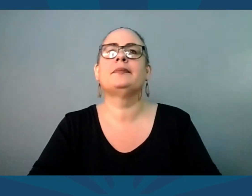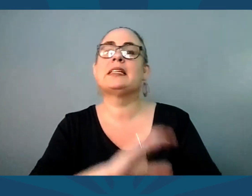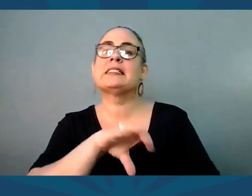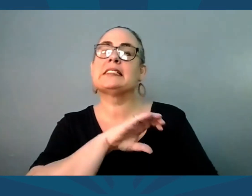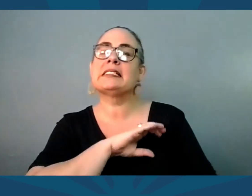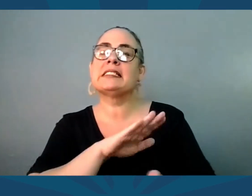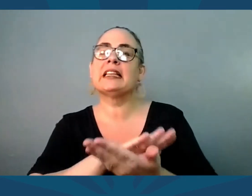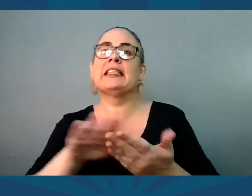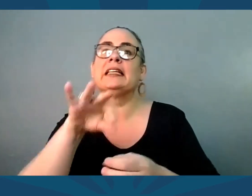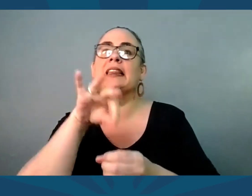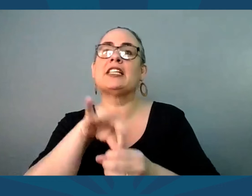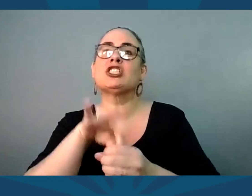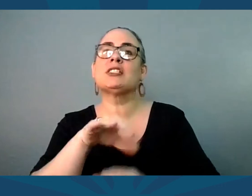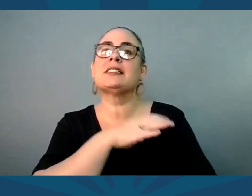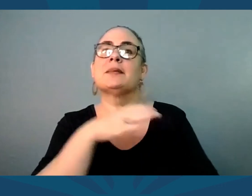Contact information.